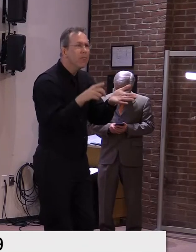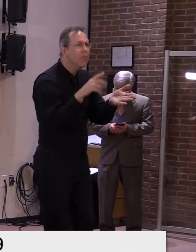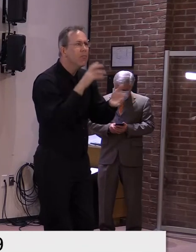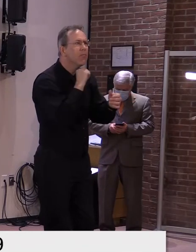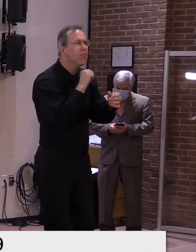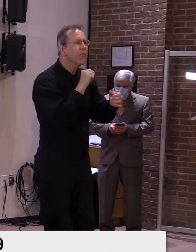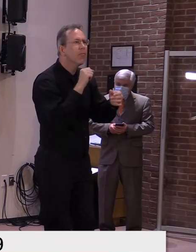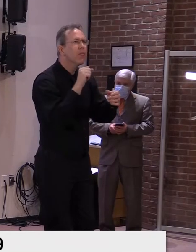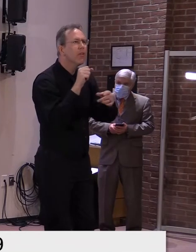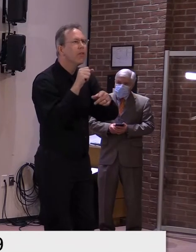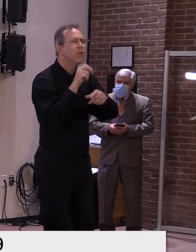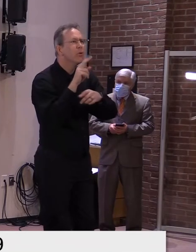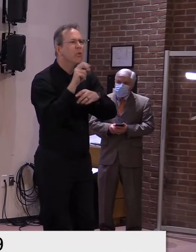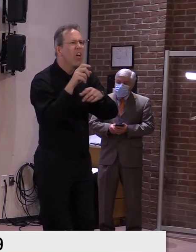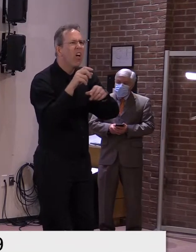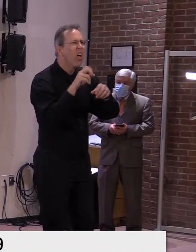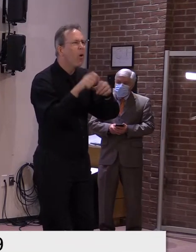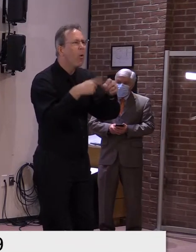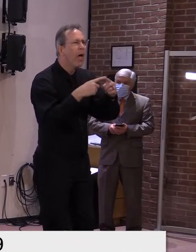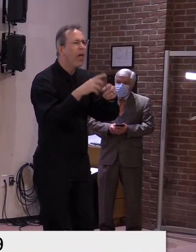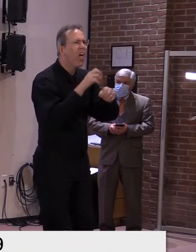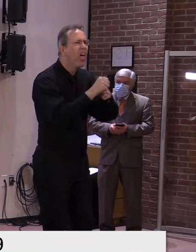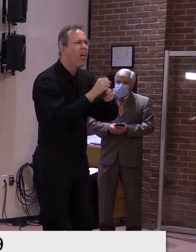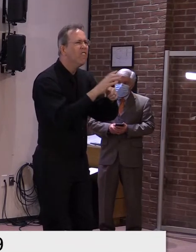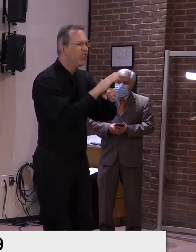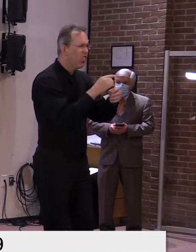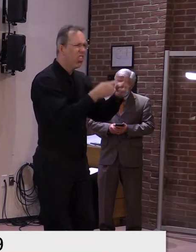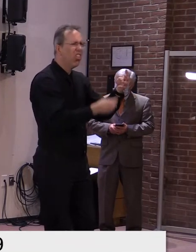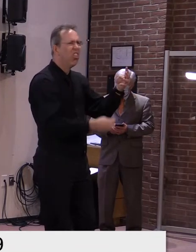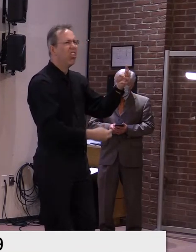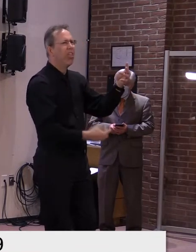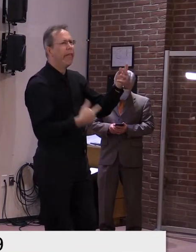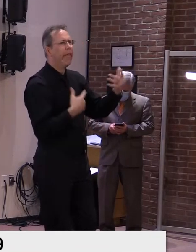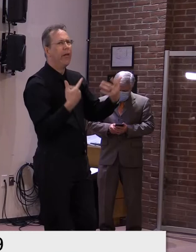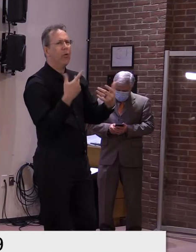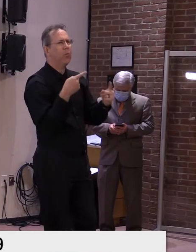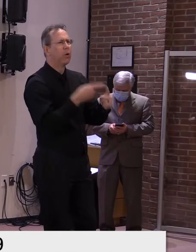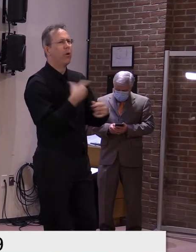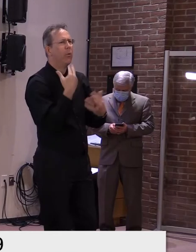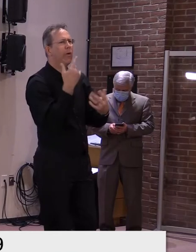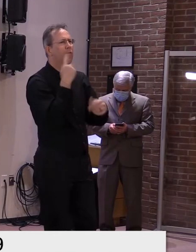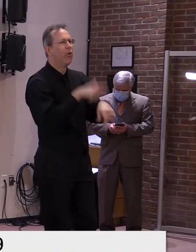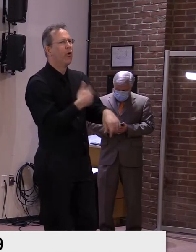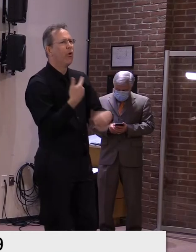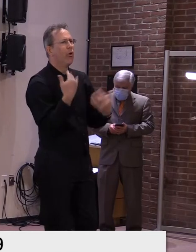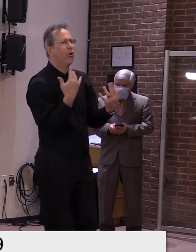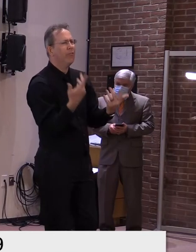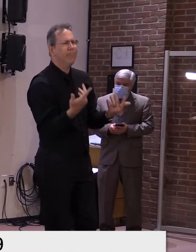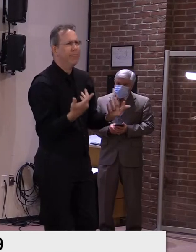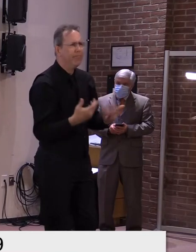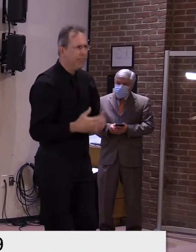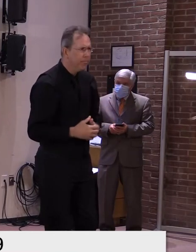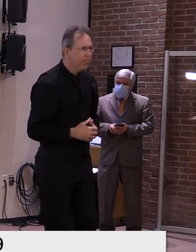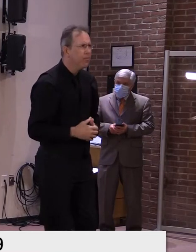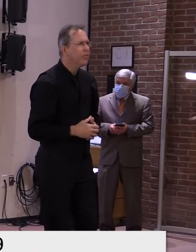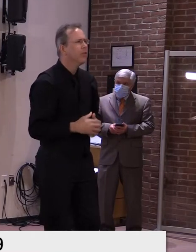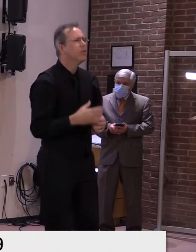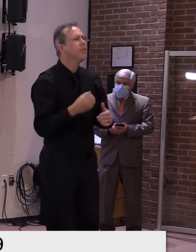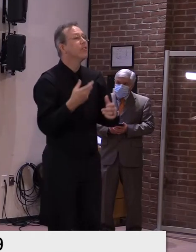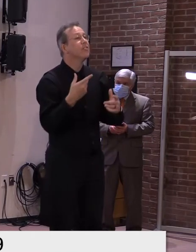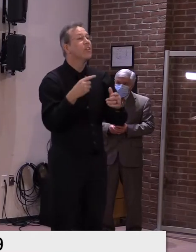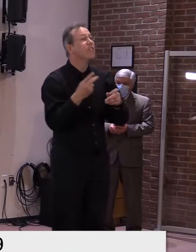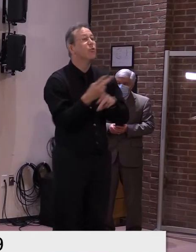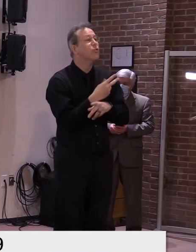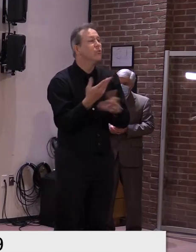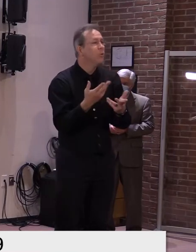next week, for instance, they come back and say, we've had a glitch. We're going to get 10,000 fewer doses to you